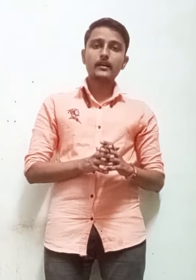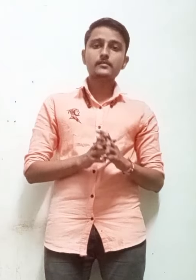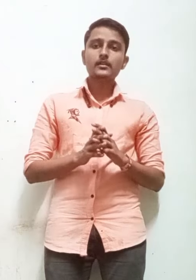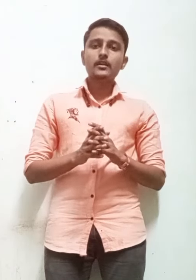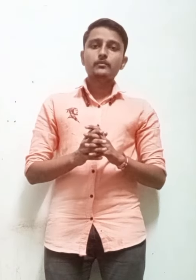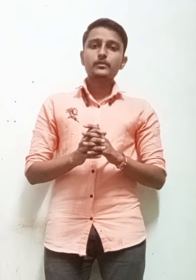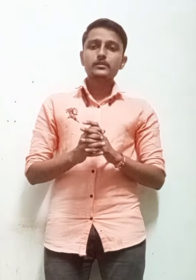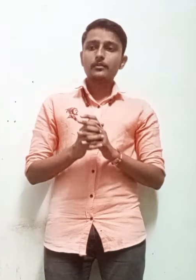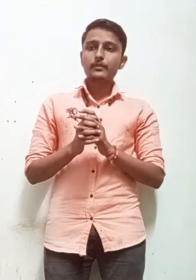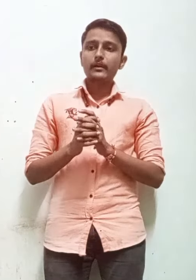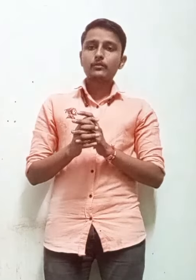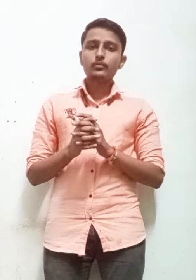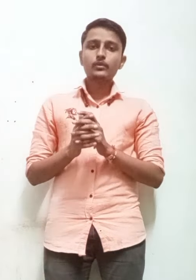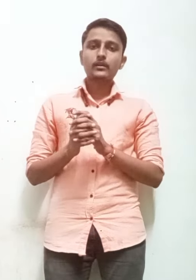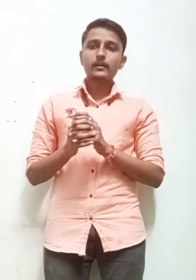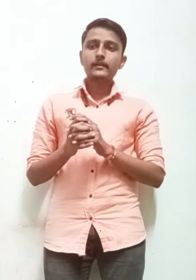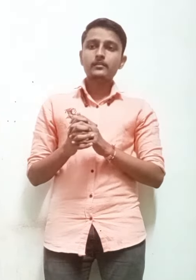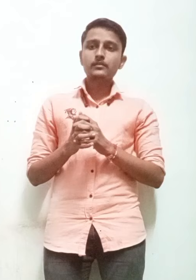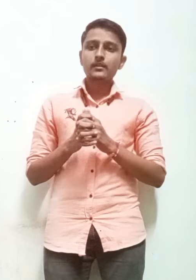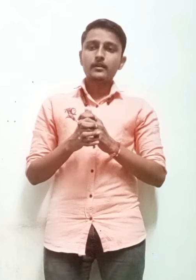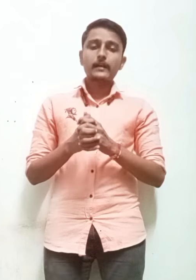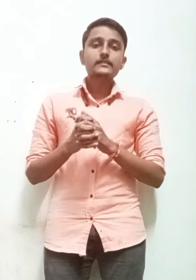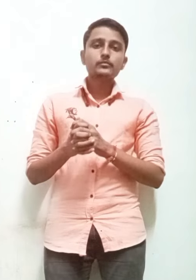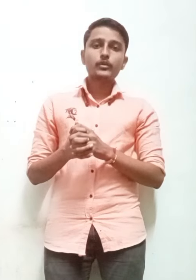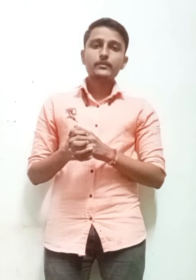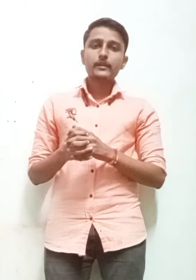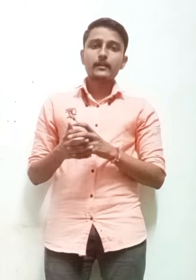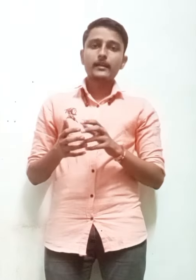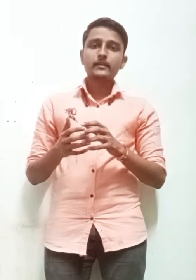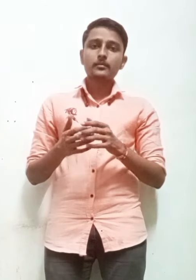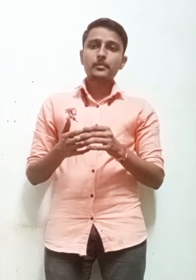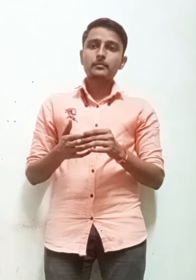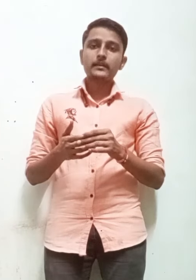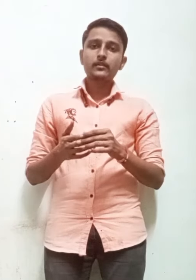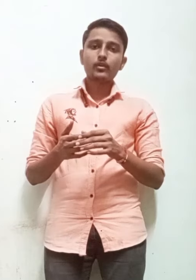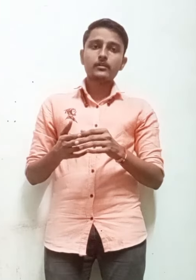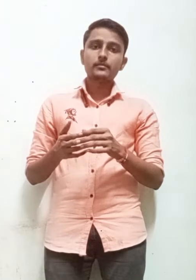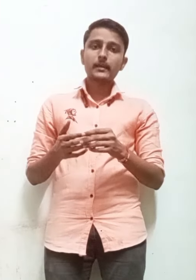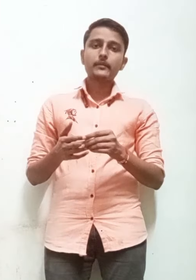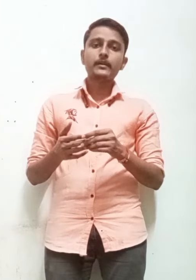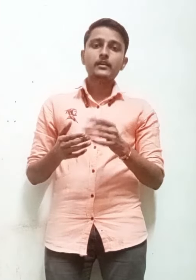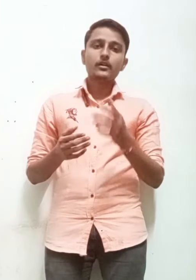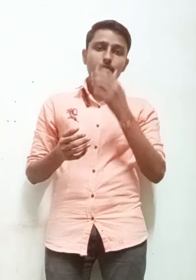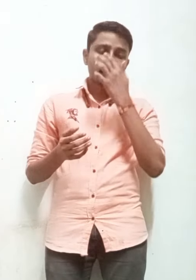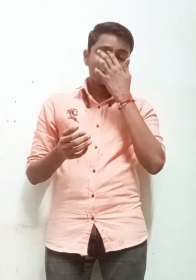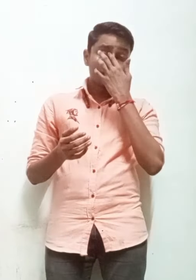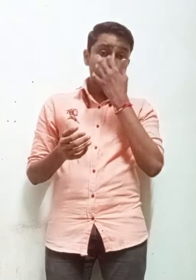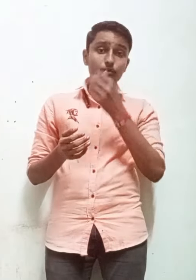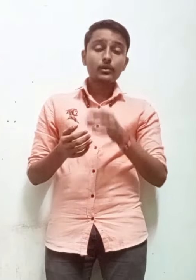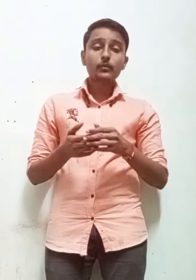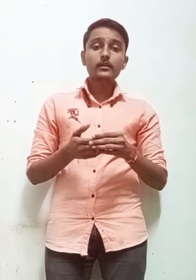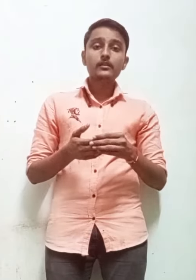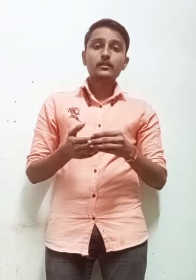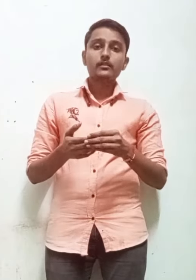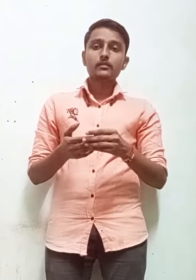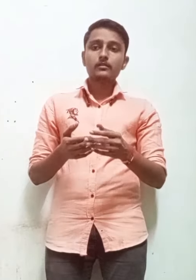class, first we have to write a access modifier like public or private, according to our